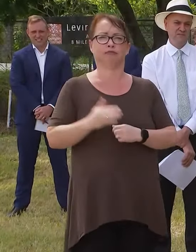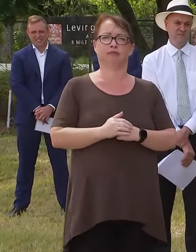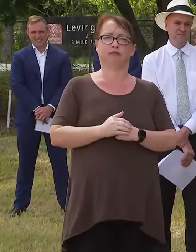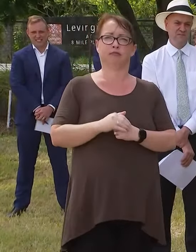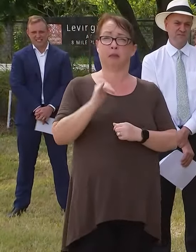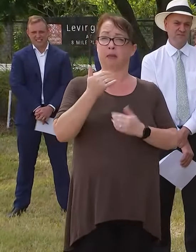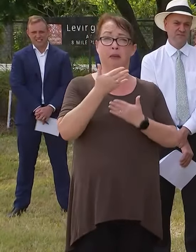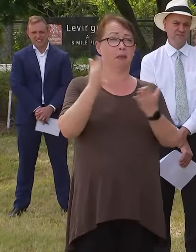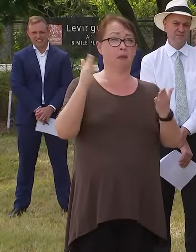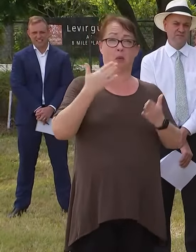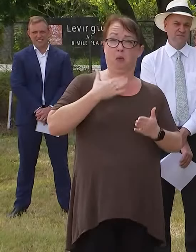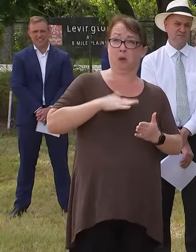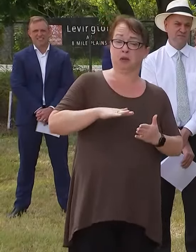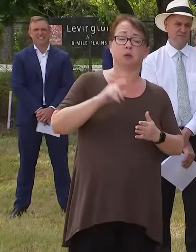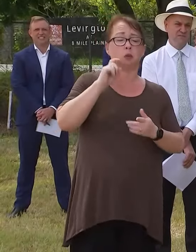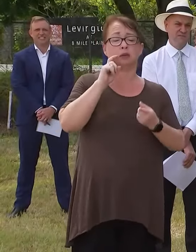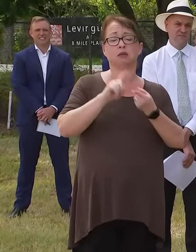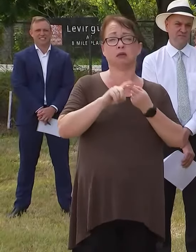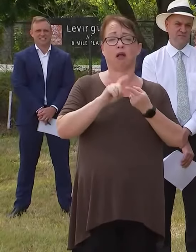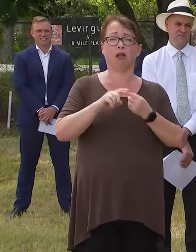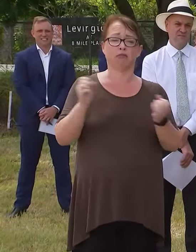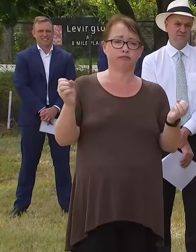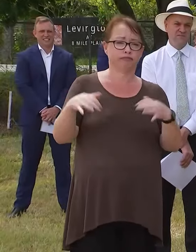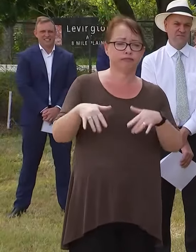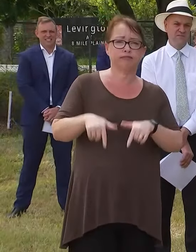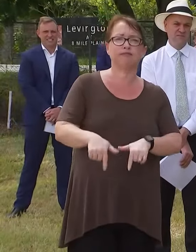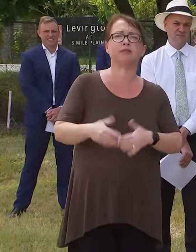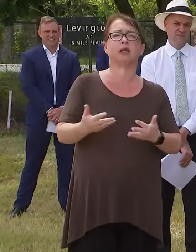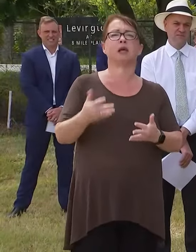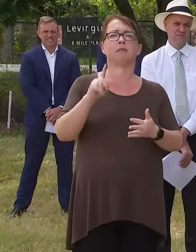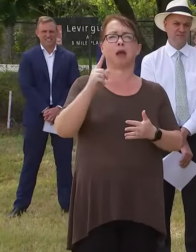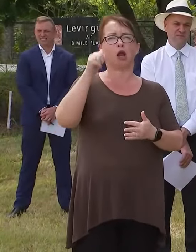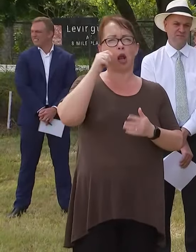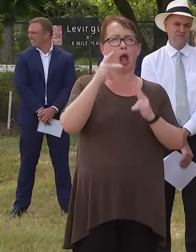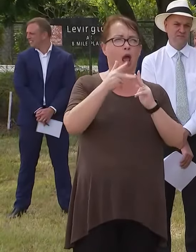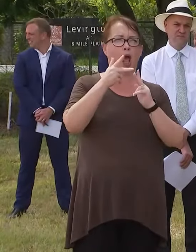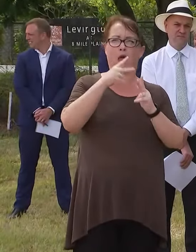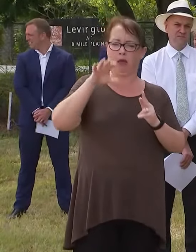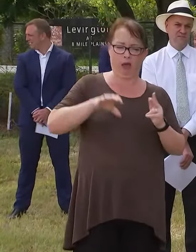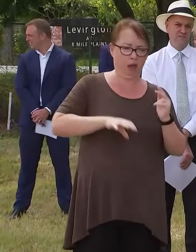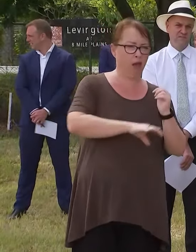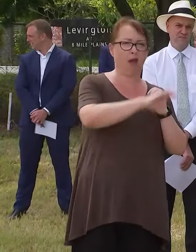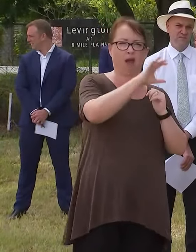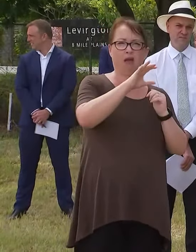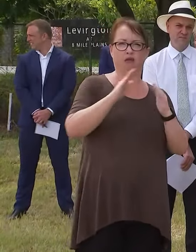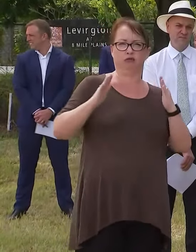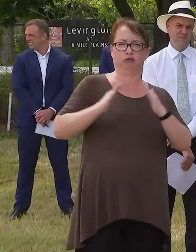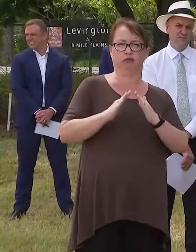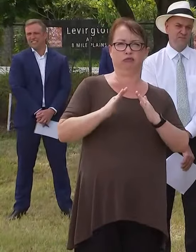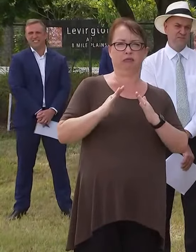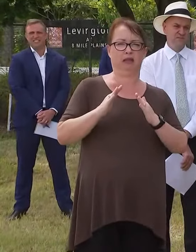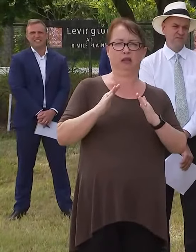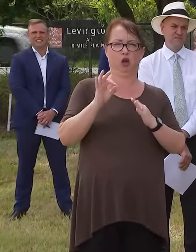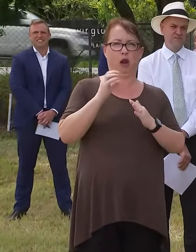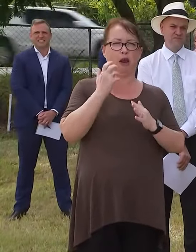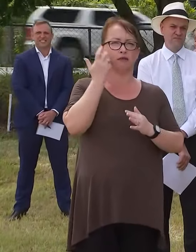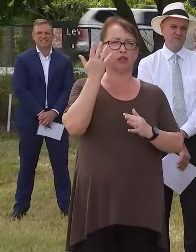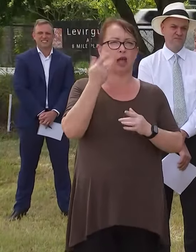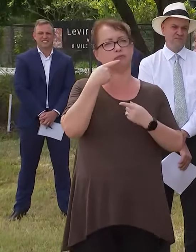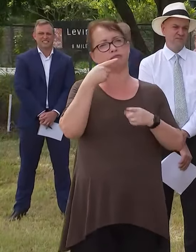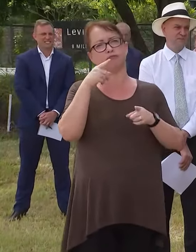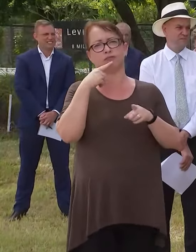then we'll continue to report. But I think we are getting closer. I know many other jurisdictions have stopped doing their daily reporting at press conferences on this.